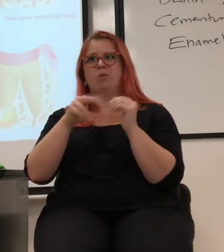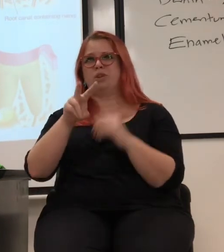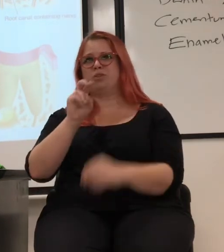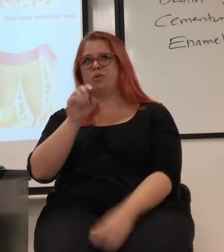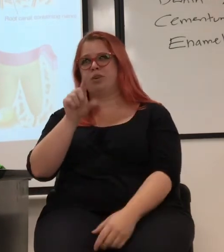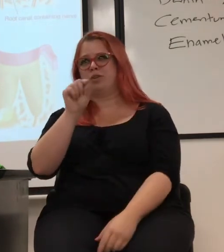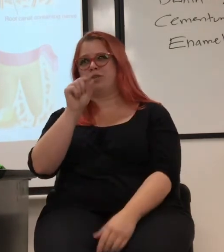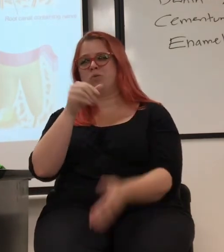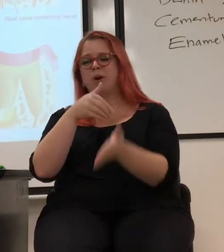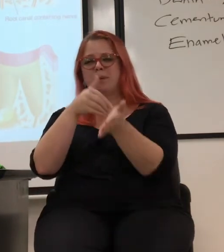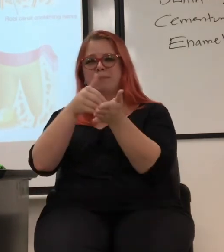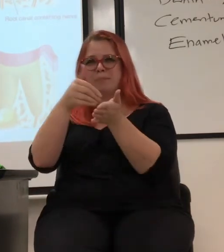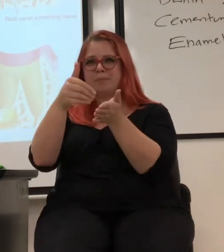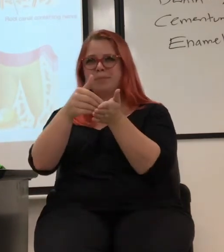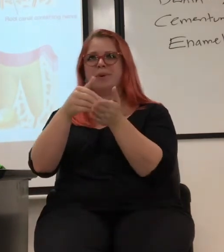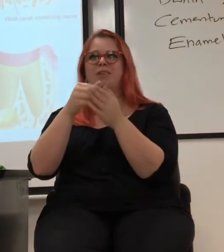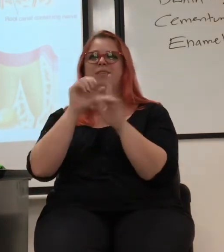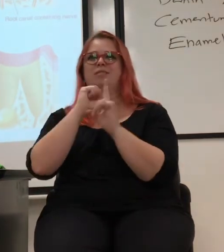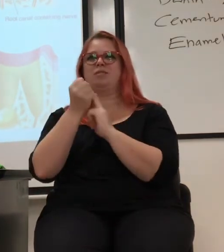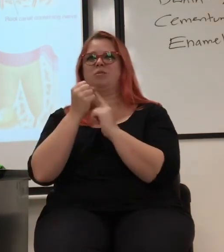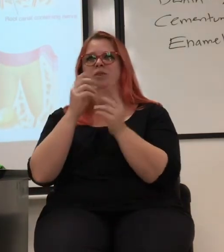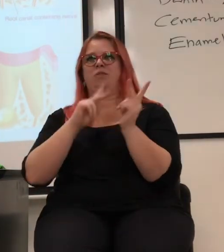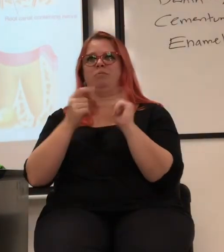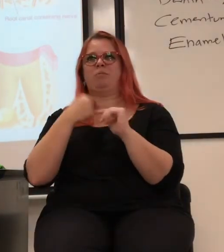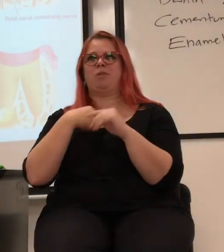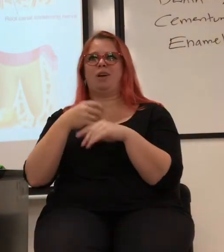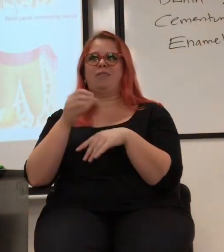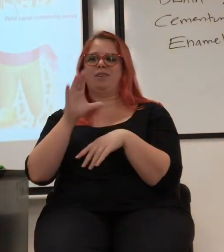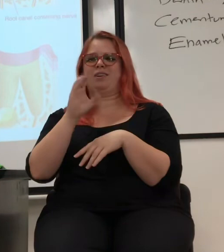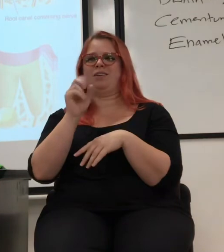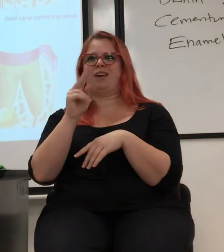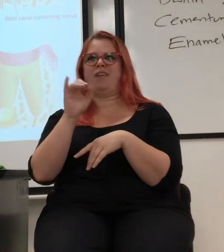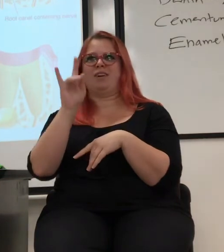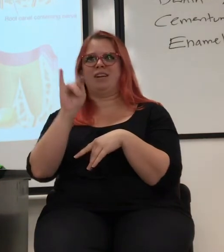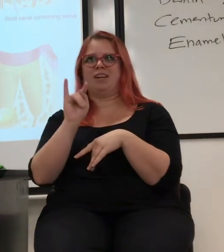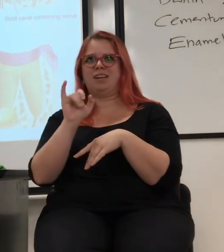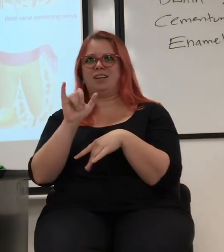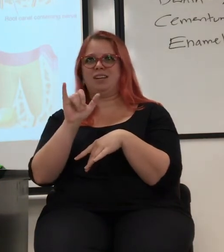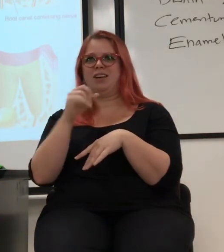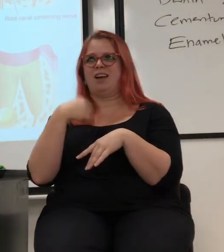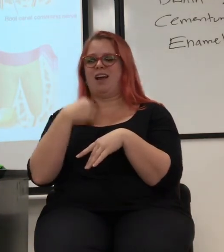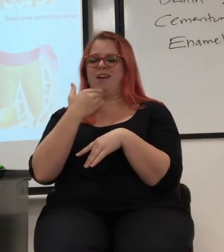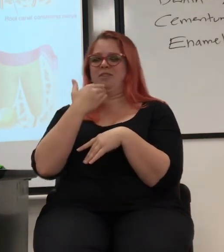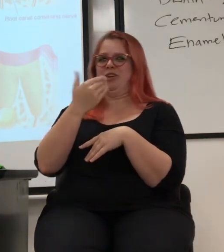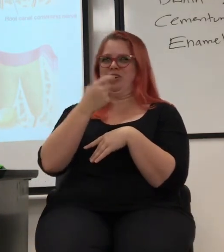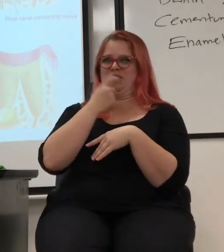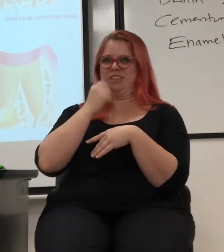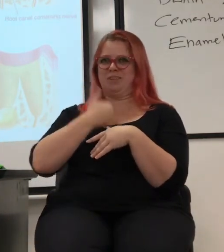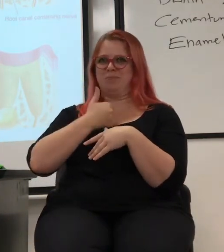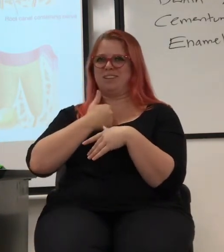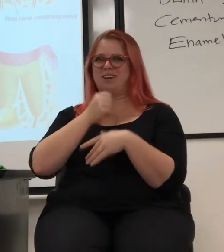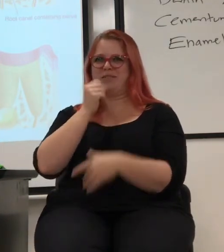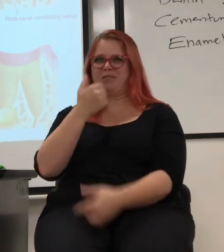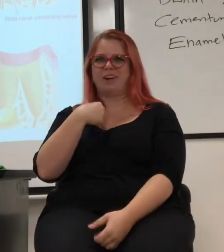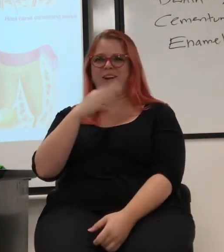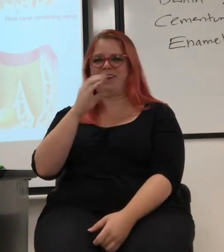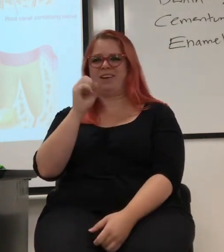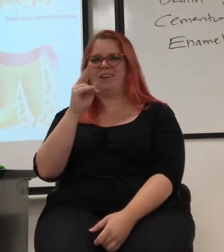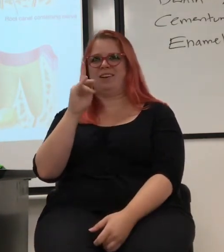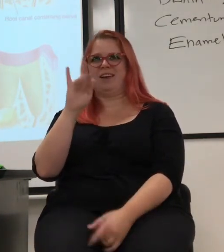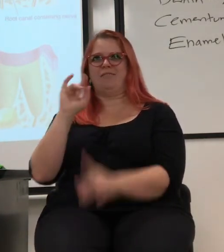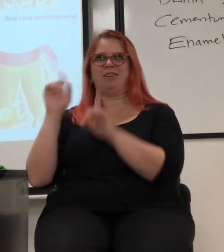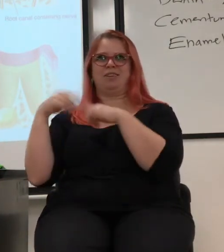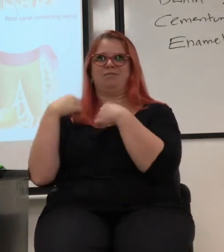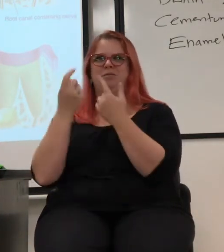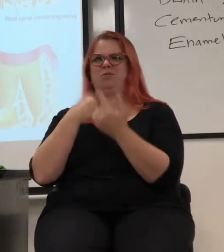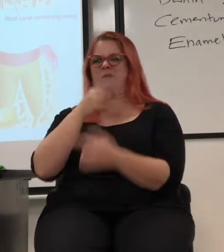cavities every year. I haven't had a cavity since I was 5. I got good teeth, yay. Just brush your teeth and floss, that's all I